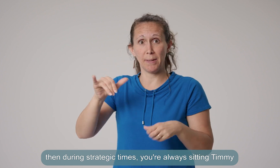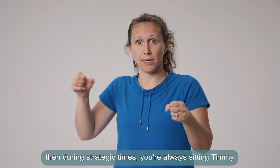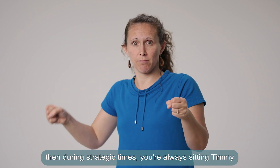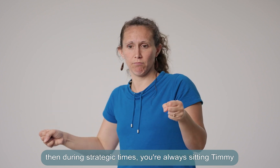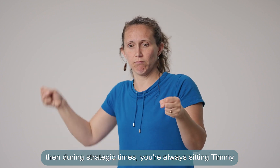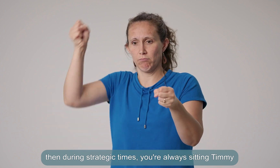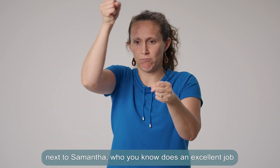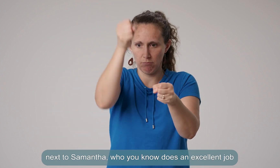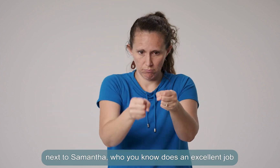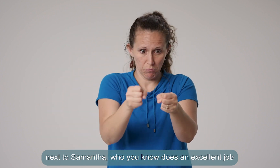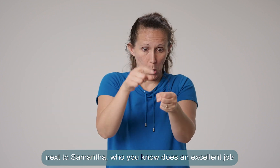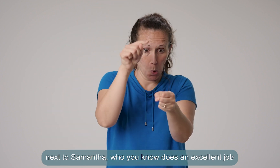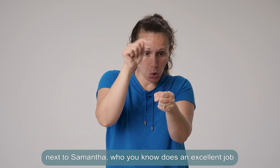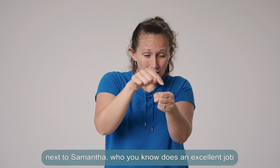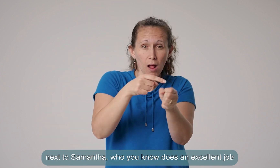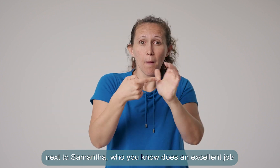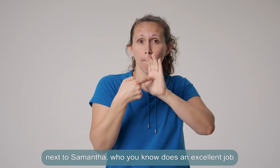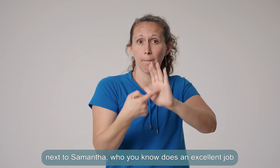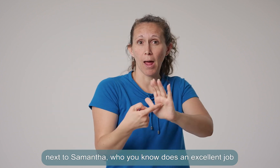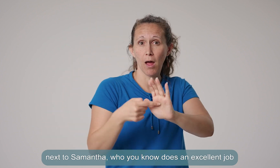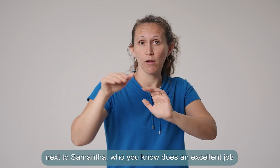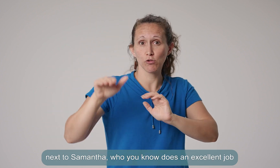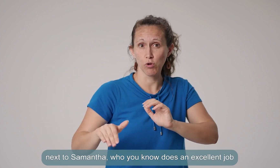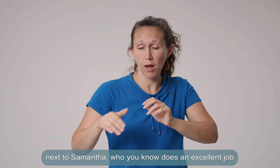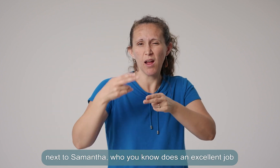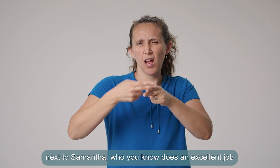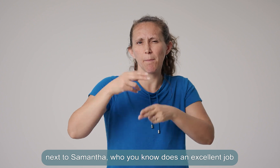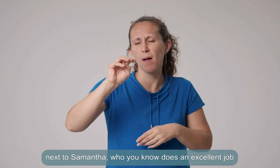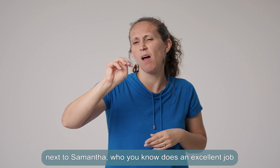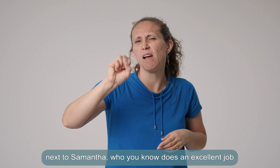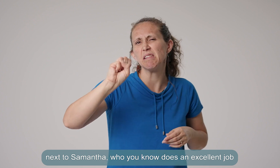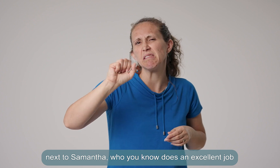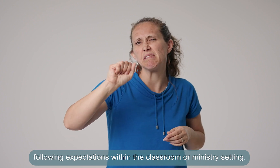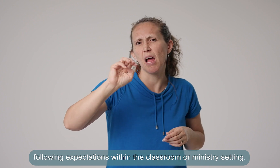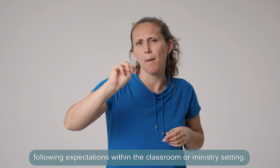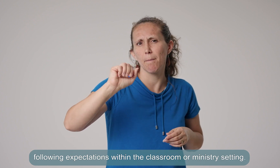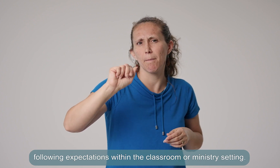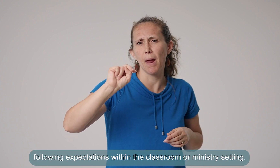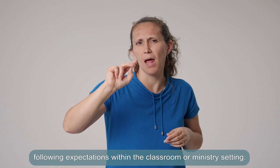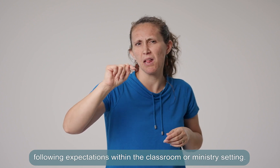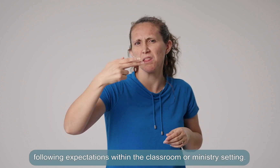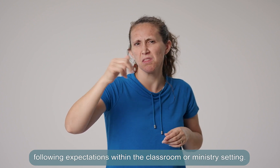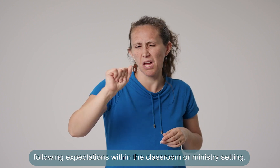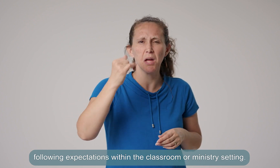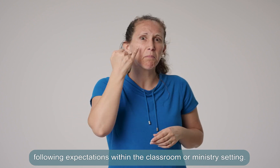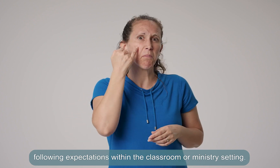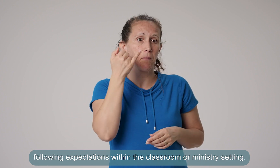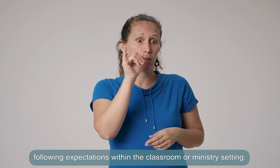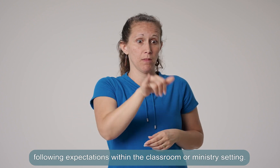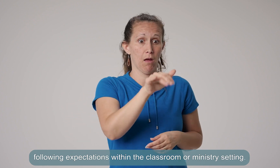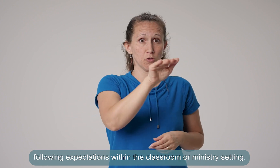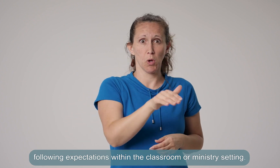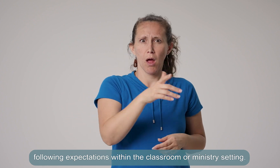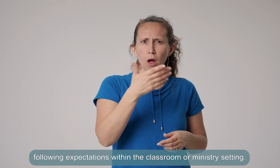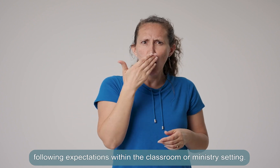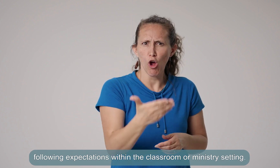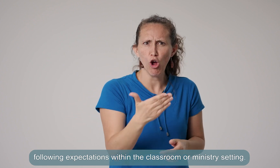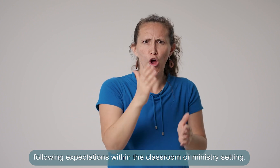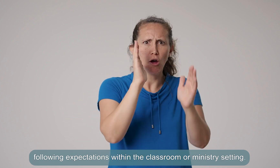sitting Timmy next to Samantha, who you know does an excellent job following expectations within the classroom or ministry setting.